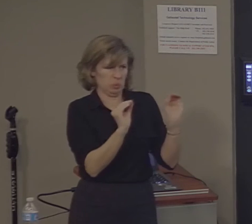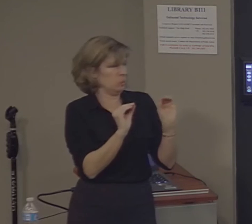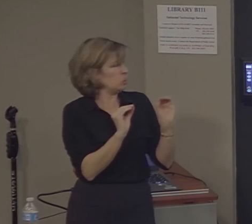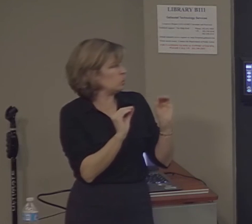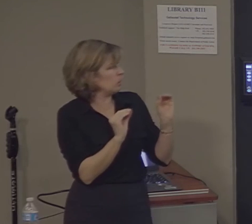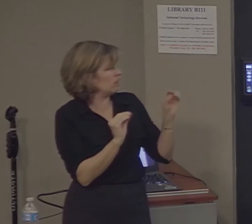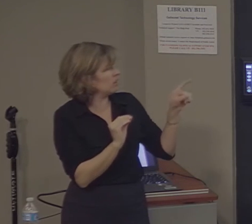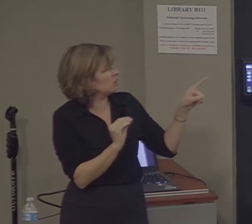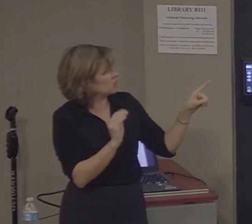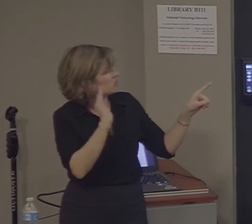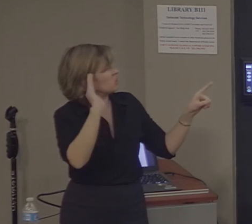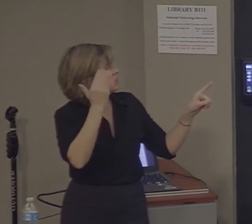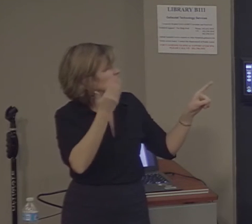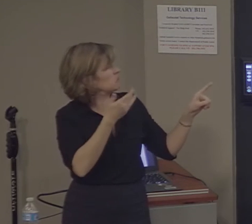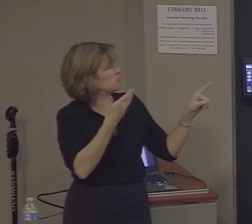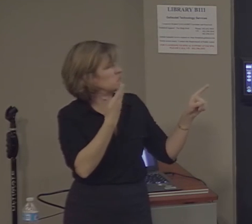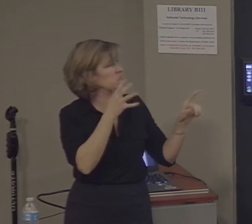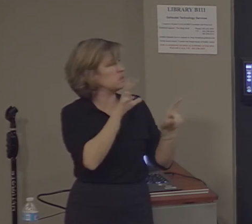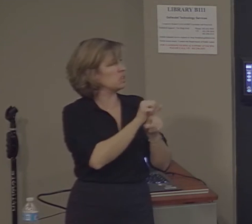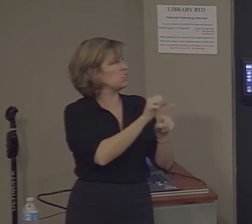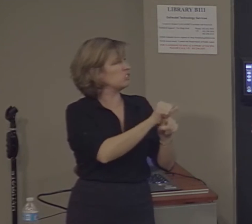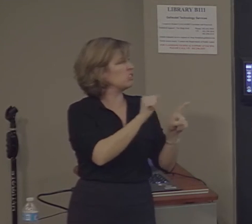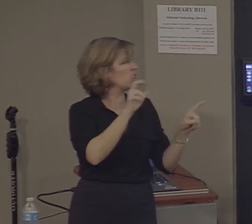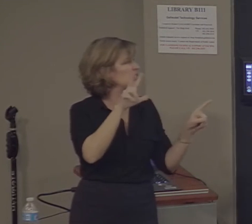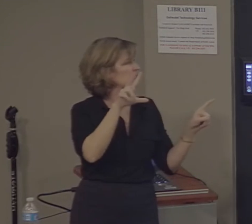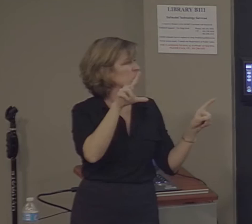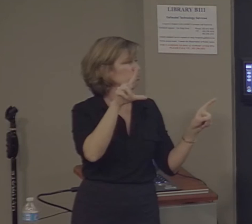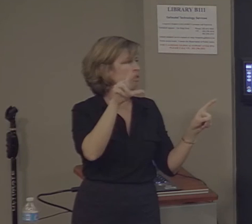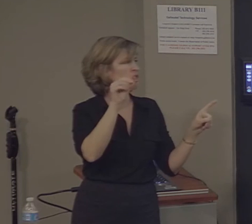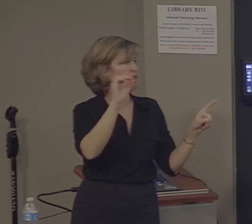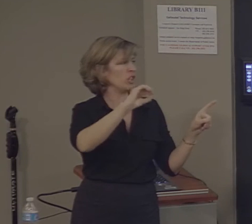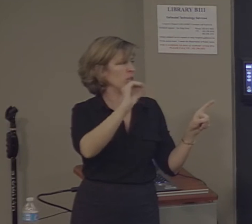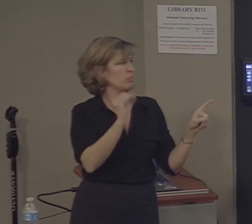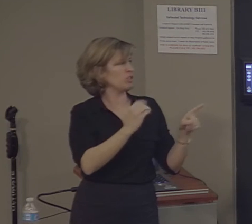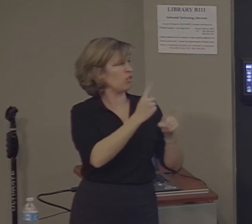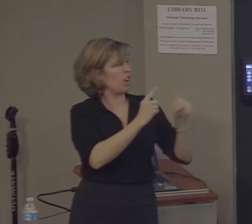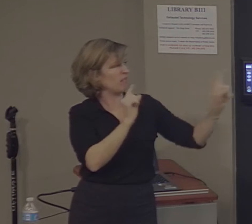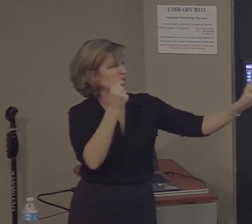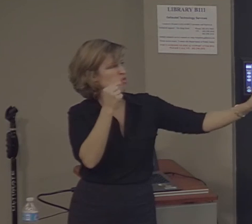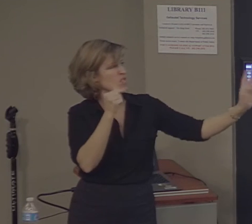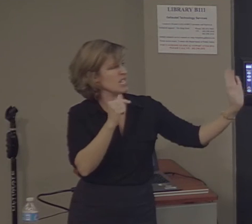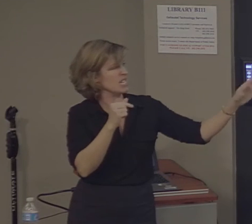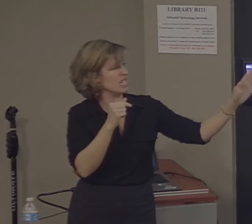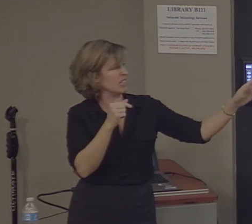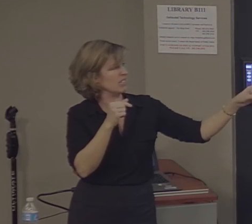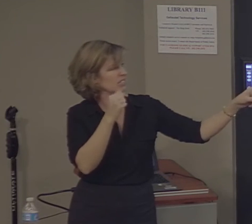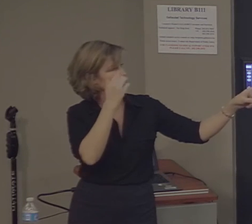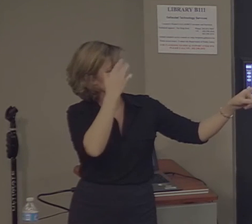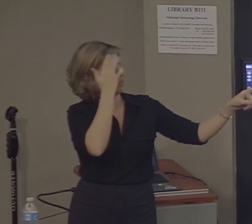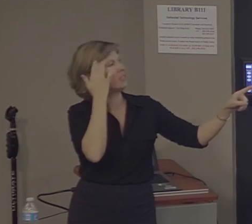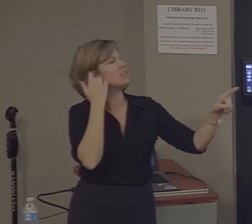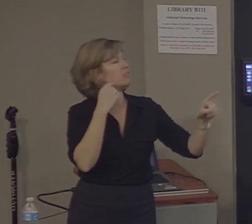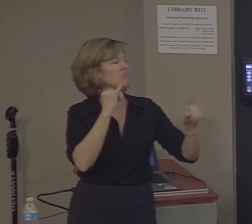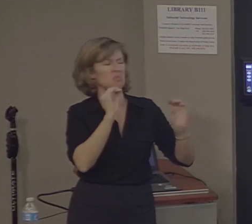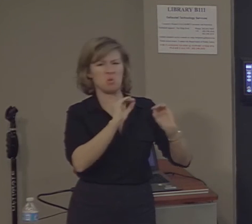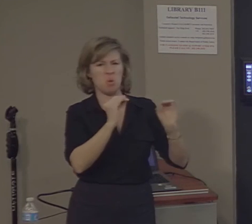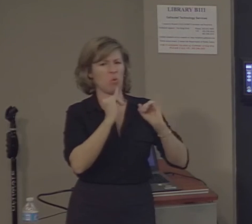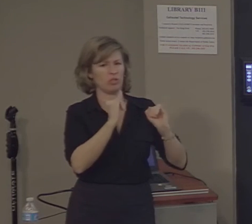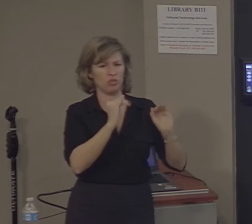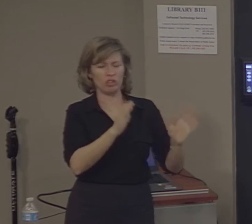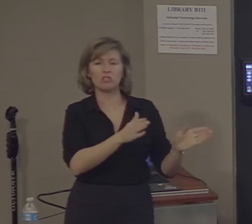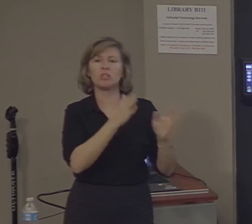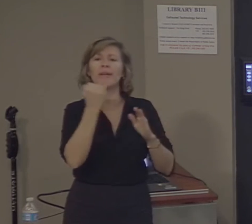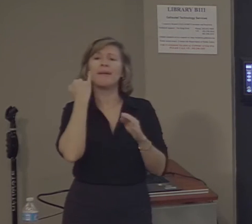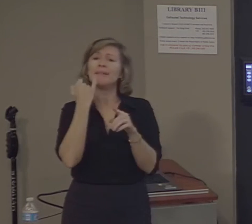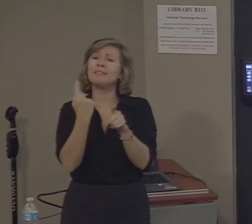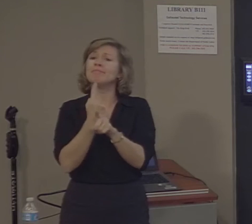get, 30-some-odd percent of the items right if we just didn't teach them anything. If we give them a standard textbook verbal